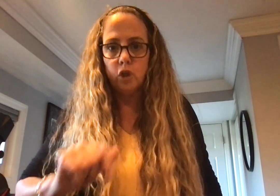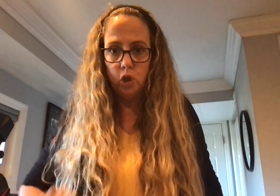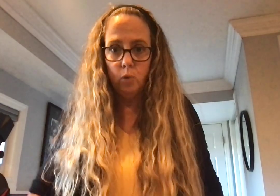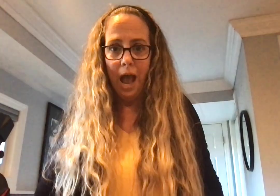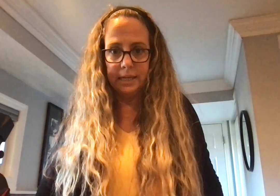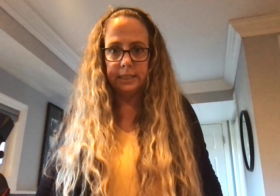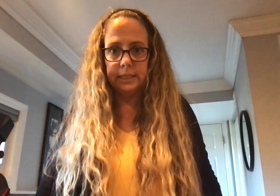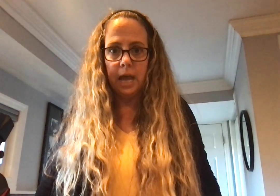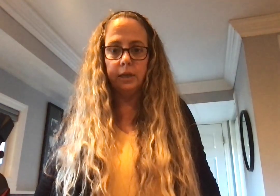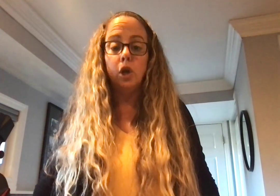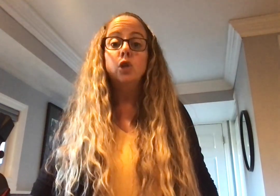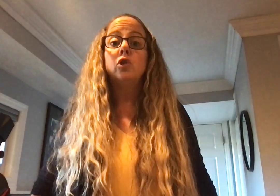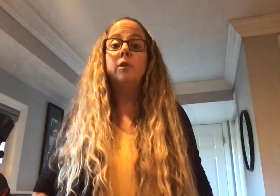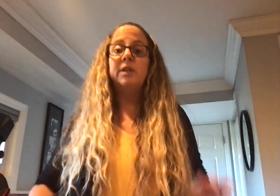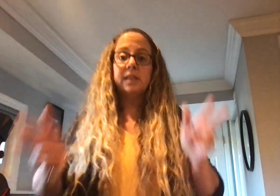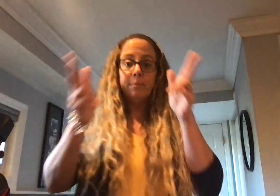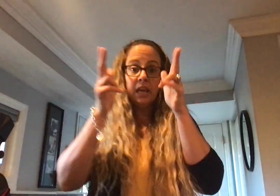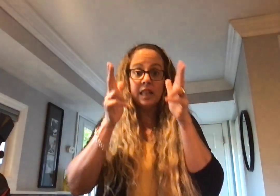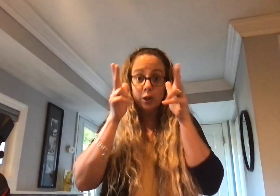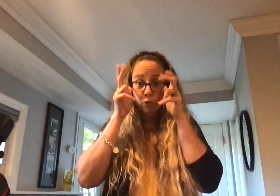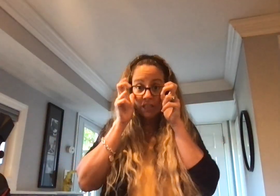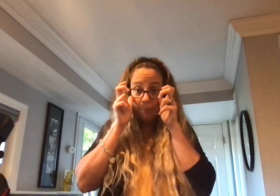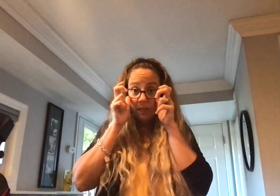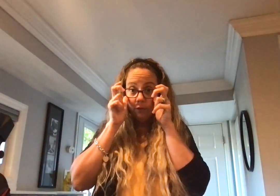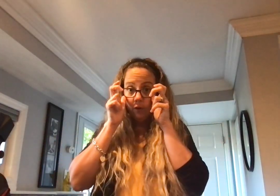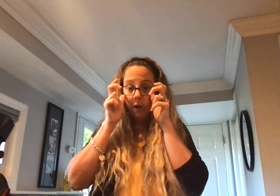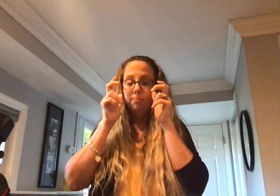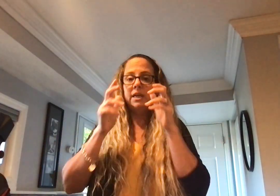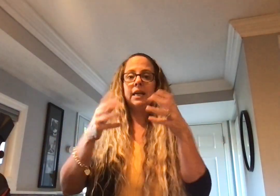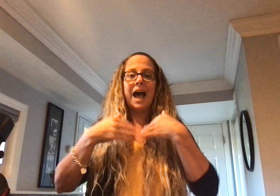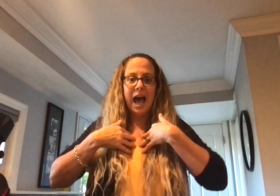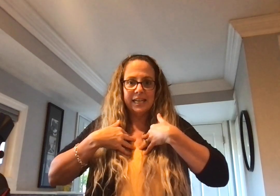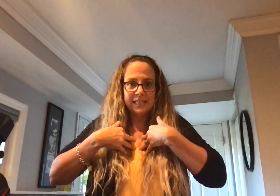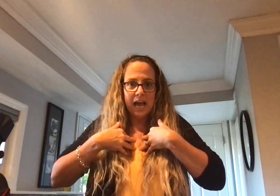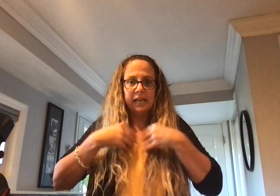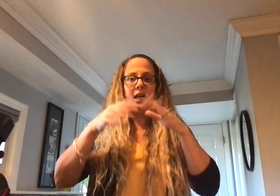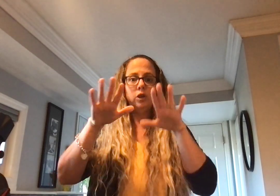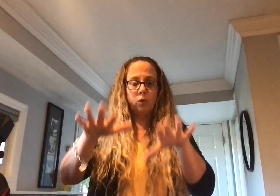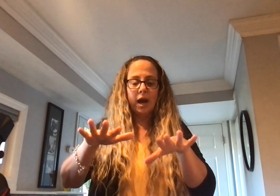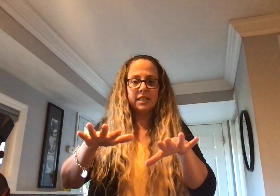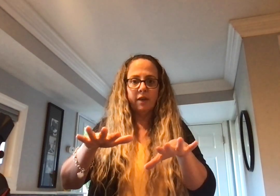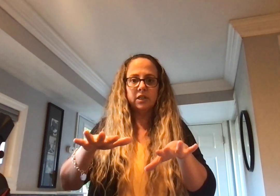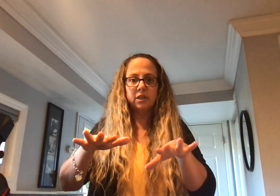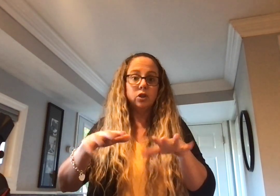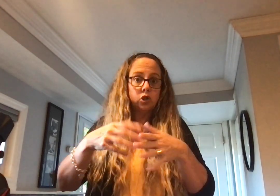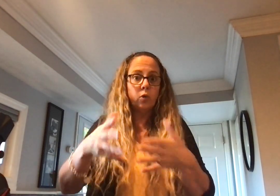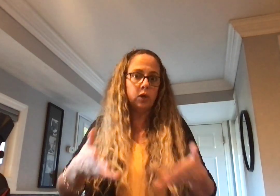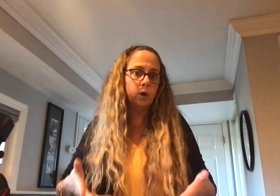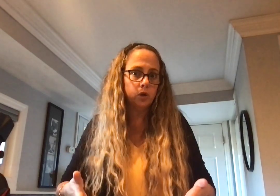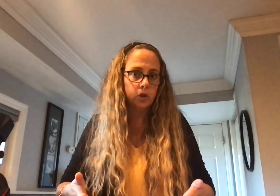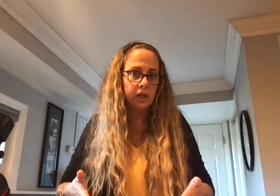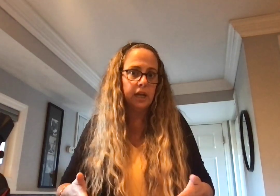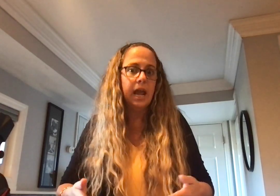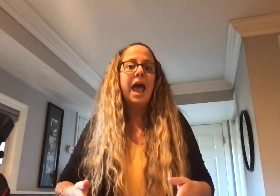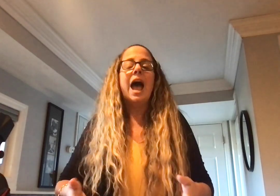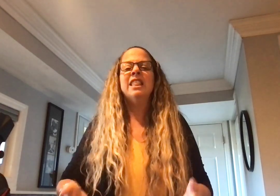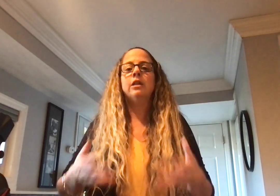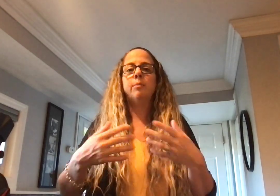you guys to sign. So it'll be something that's receptive, meaning I sign and you guys have to show that you understood it. And then there'll be